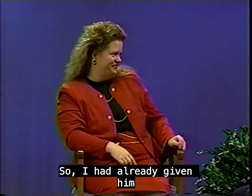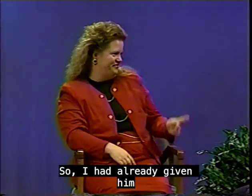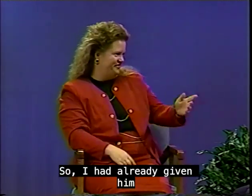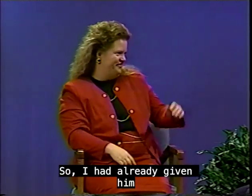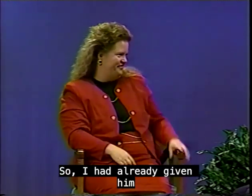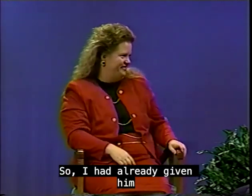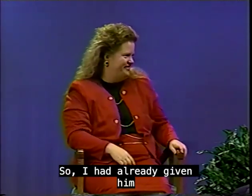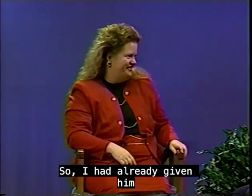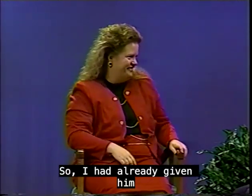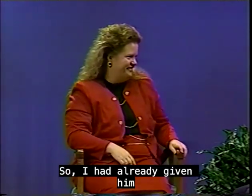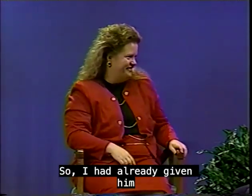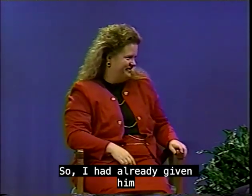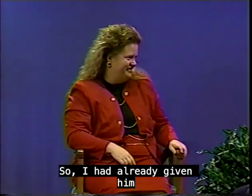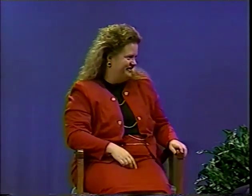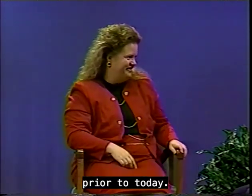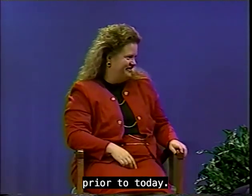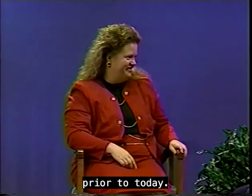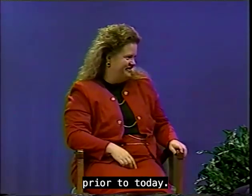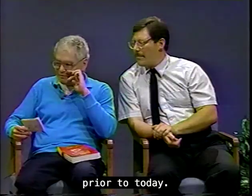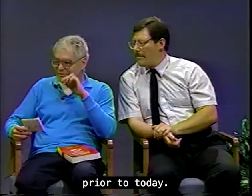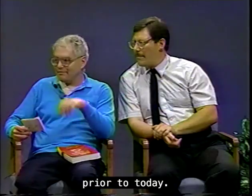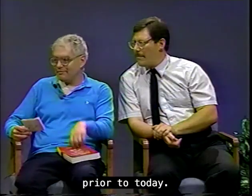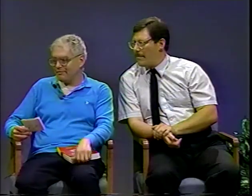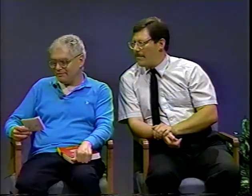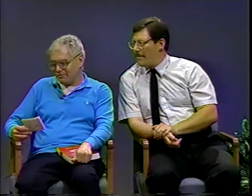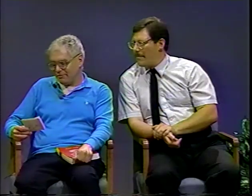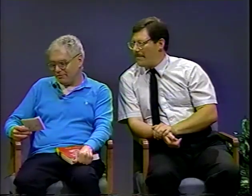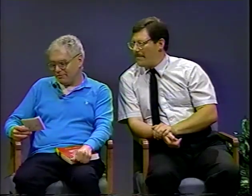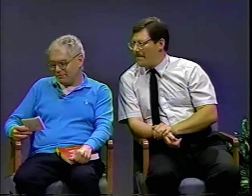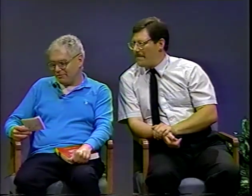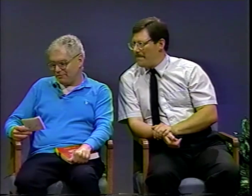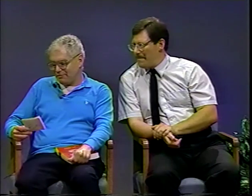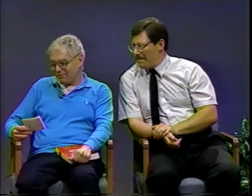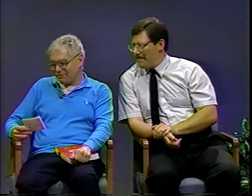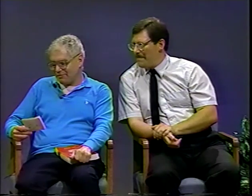So I had already given him this information prior to today.